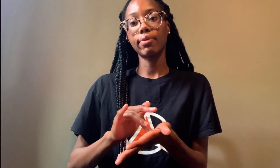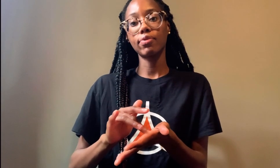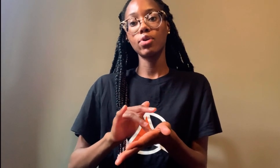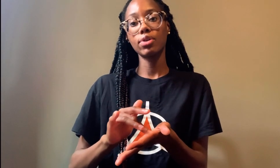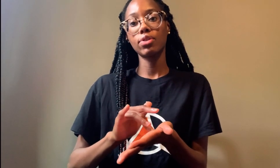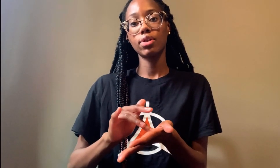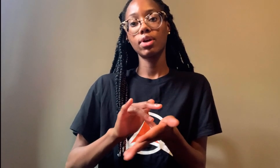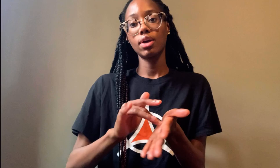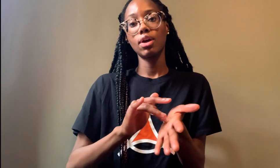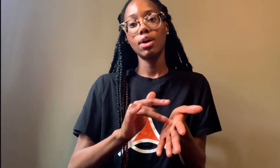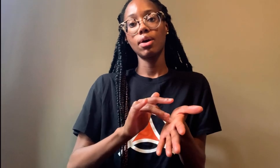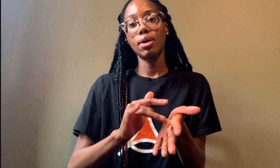forth,